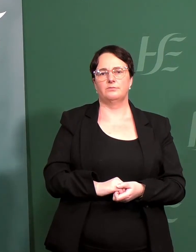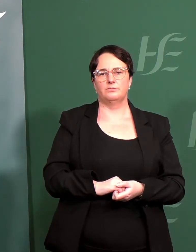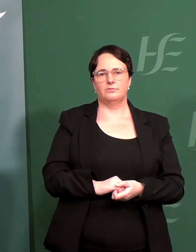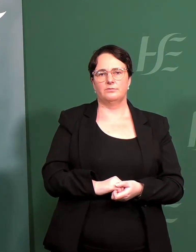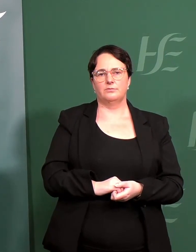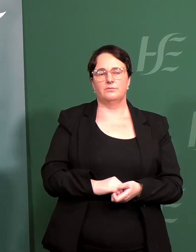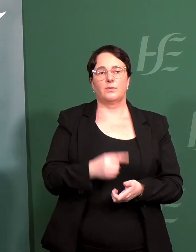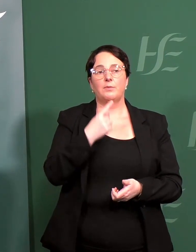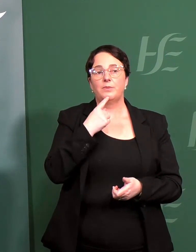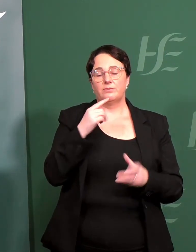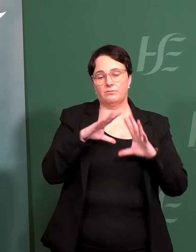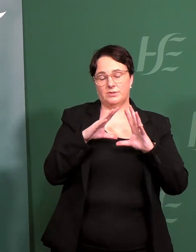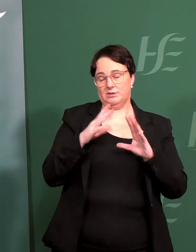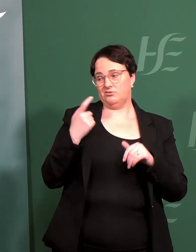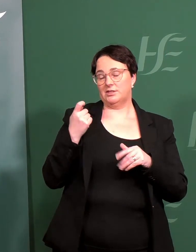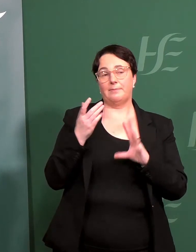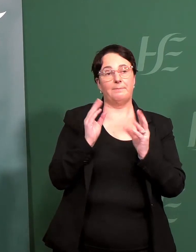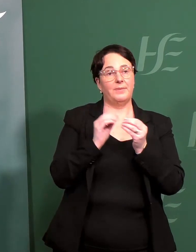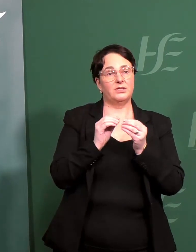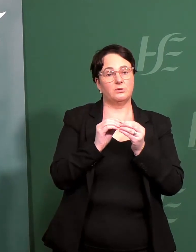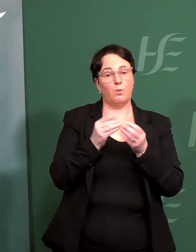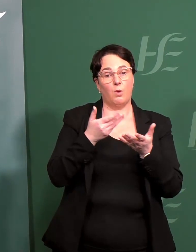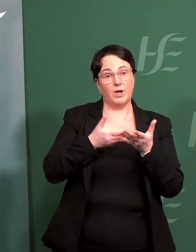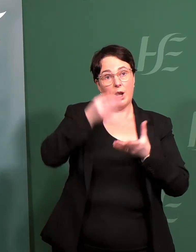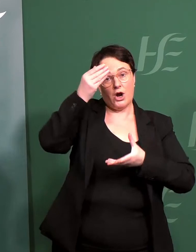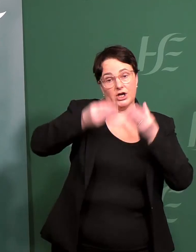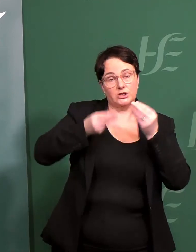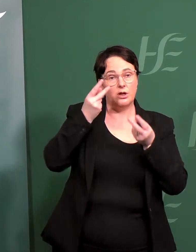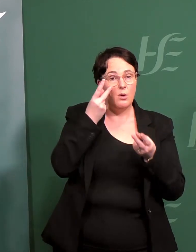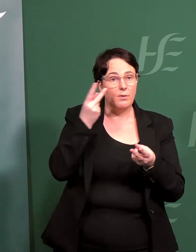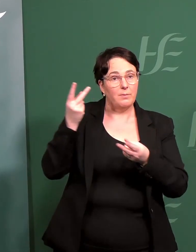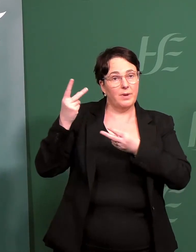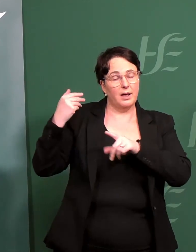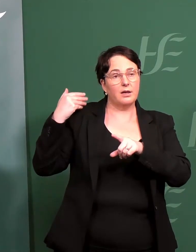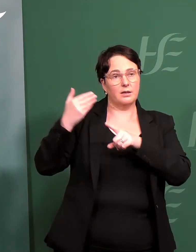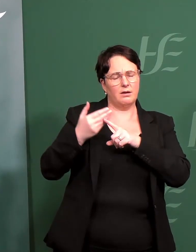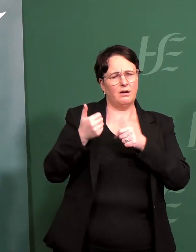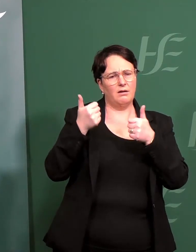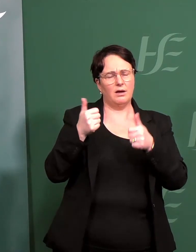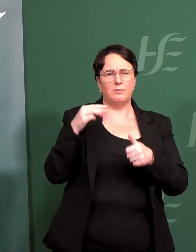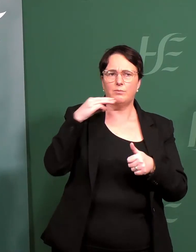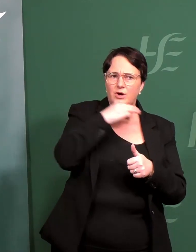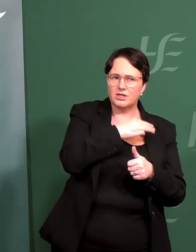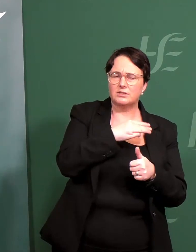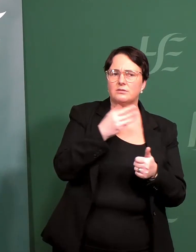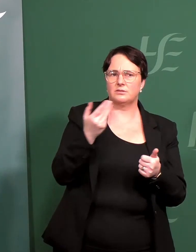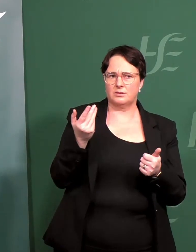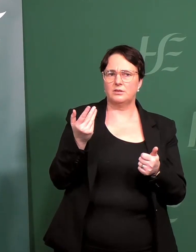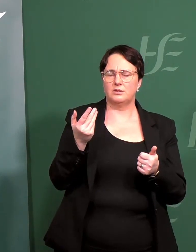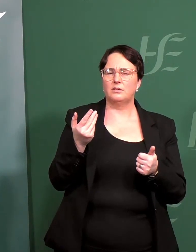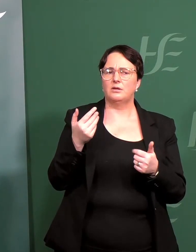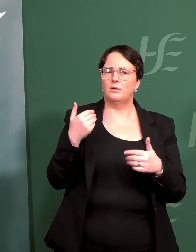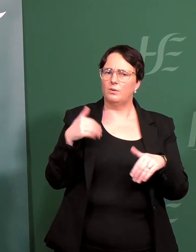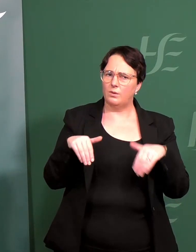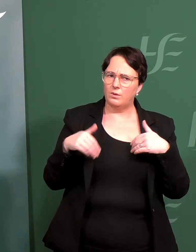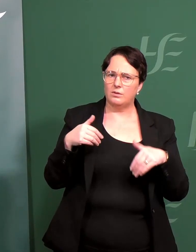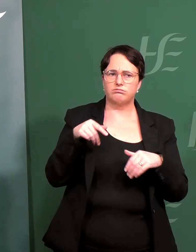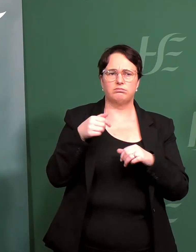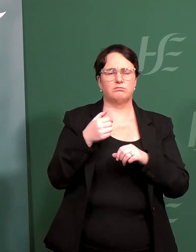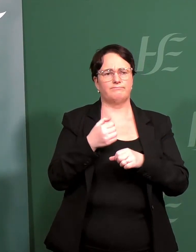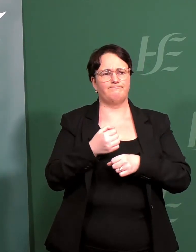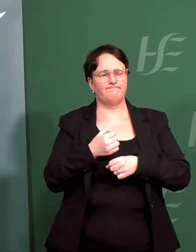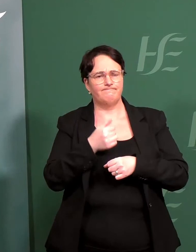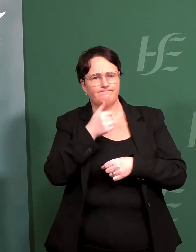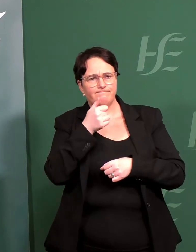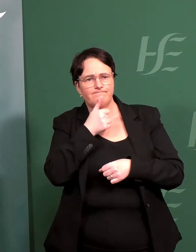But as I've mentioned, those learnings are important. The health system is hurt over that 2-year